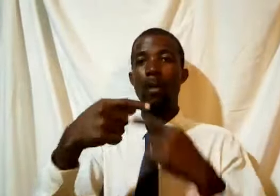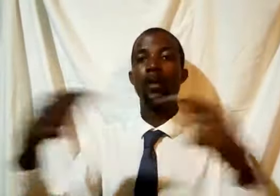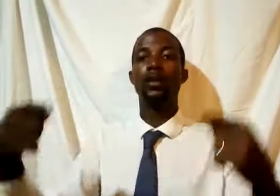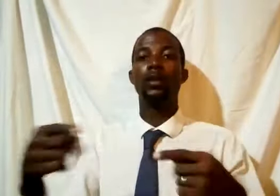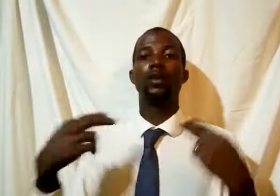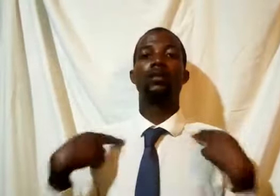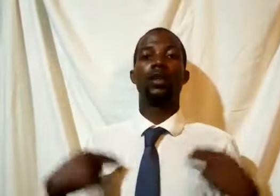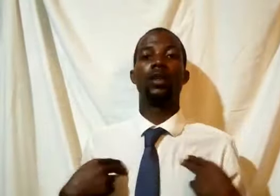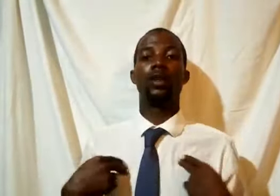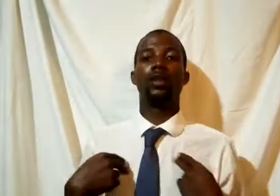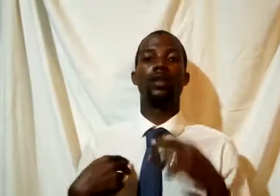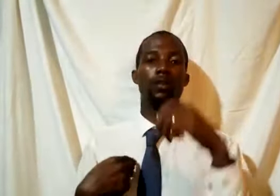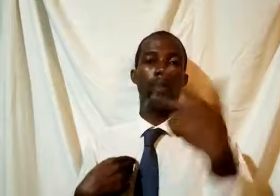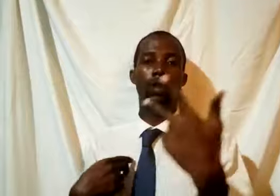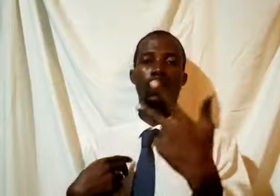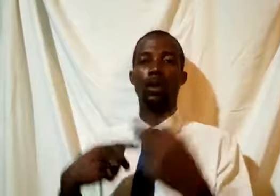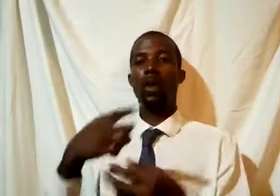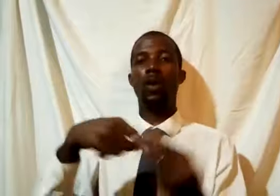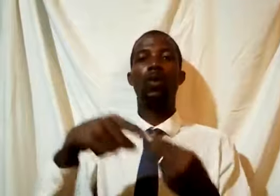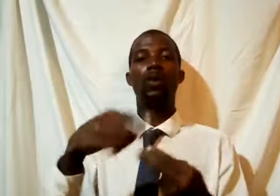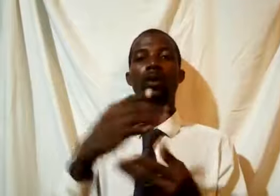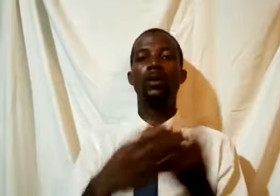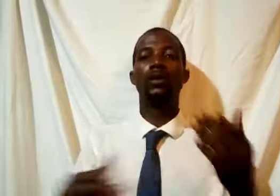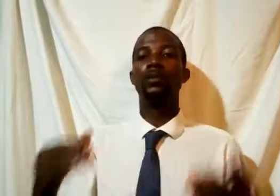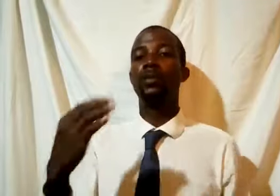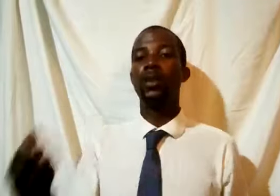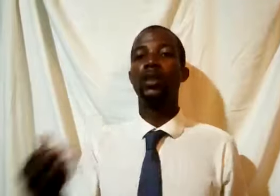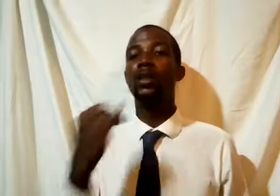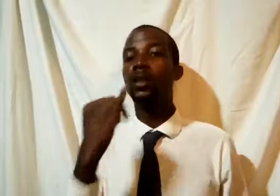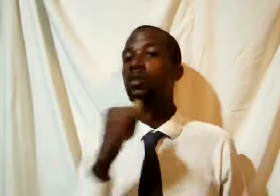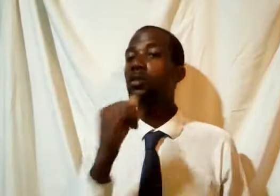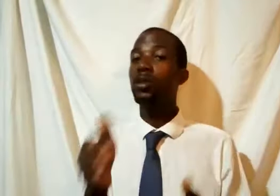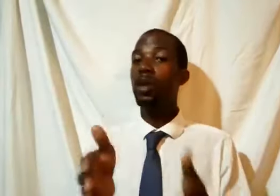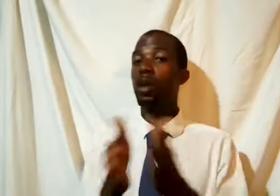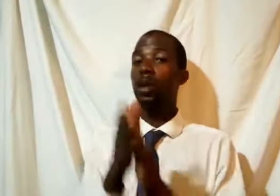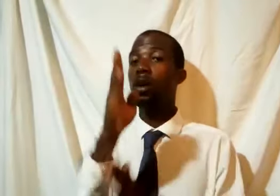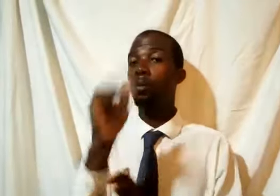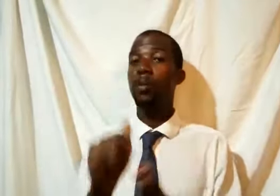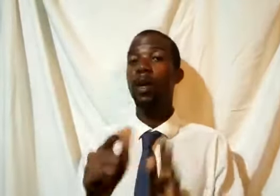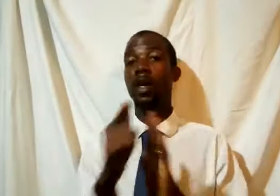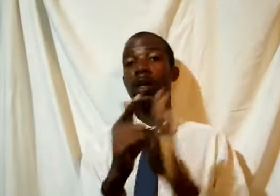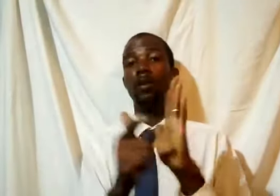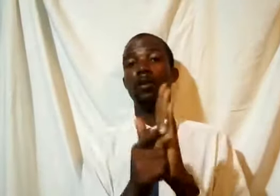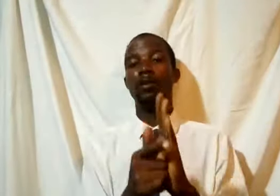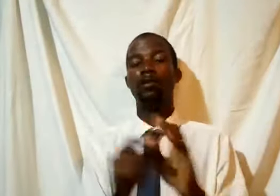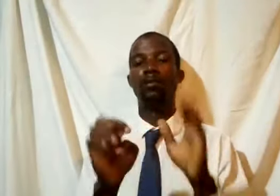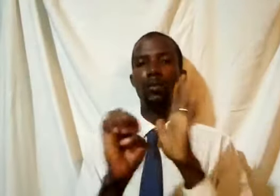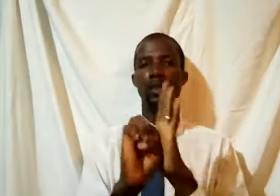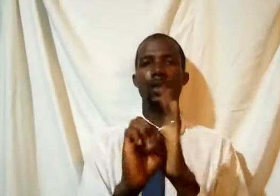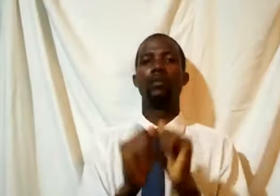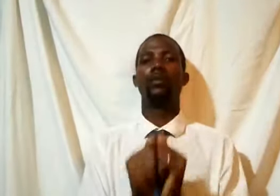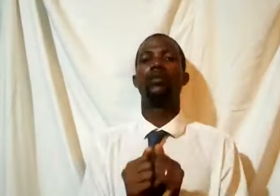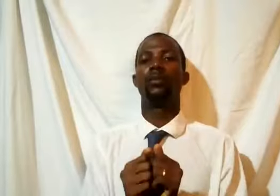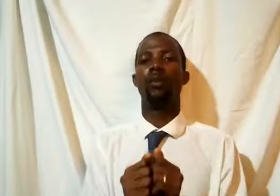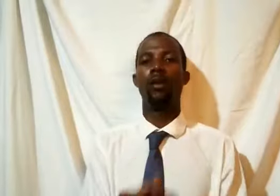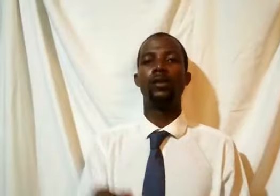is not allowed by a law or rule. Examples: herbal medicine is not